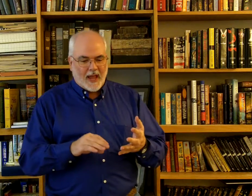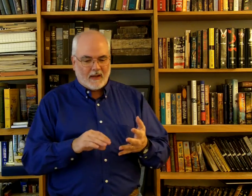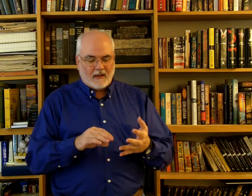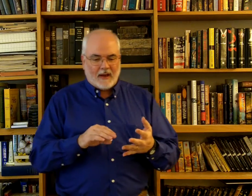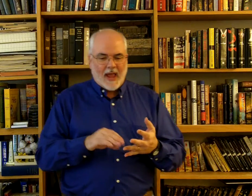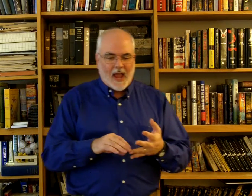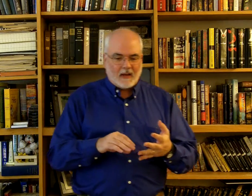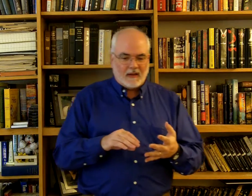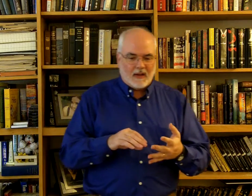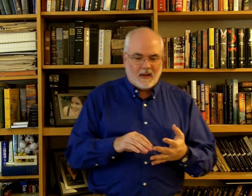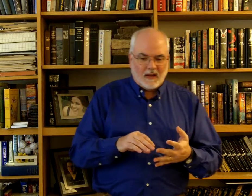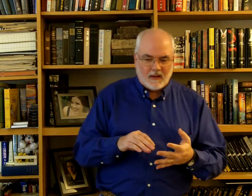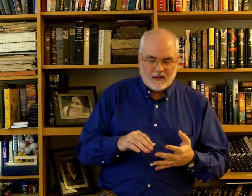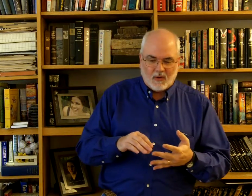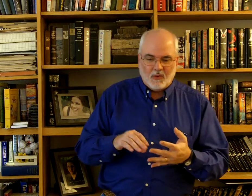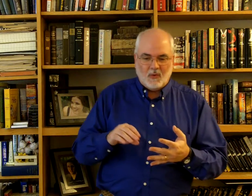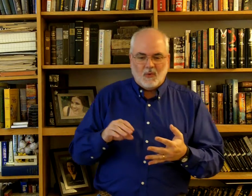and at and to